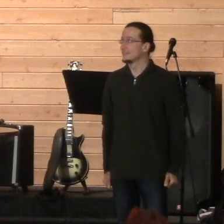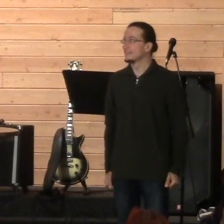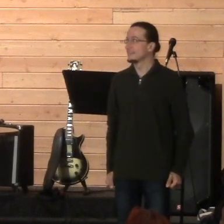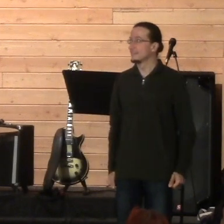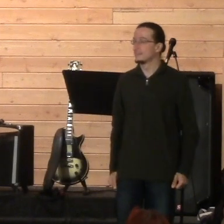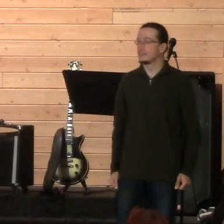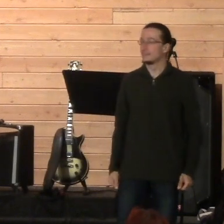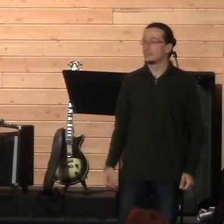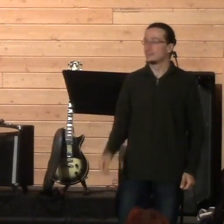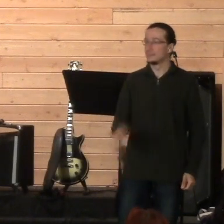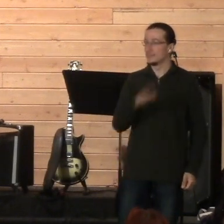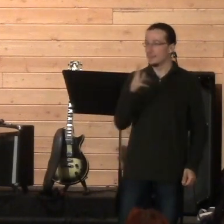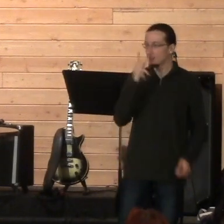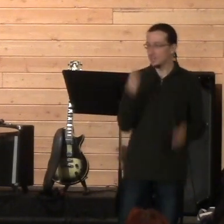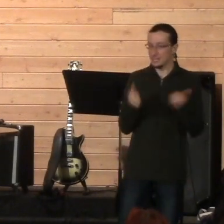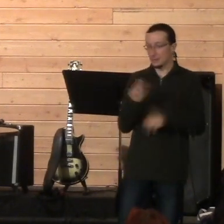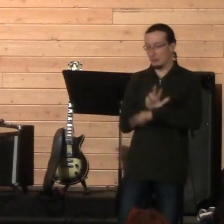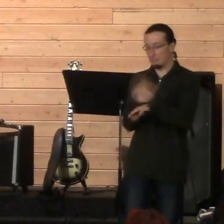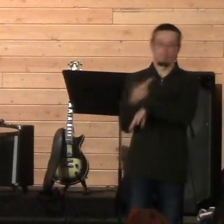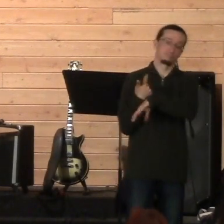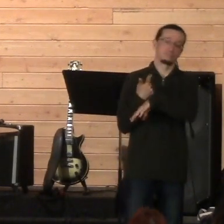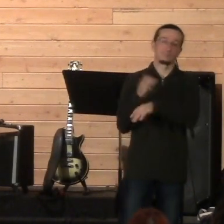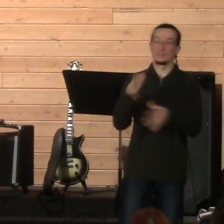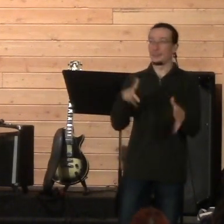You never seen a car flip around that fast, man.